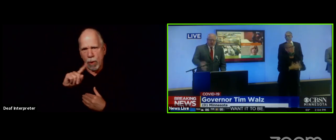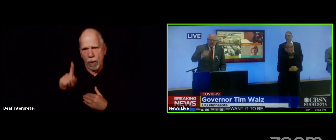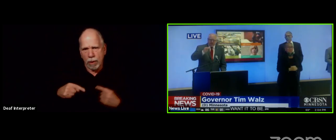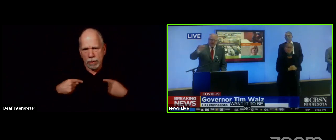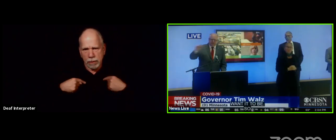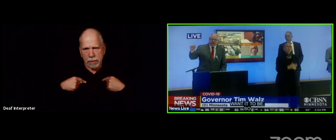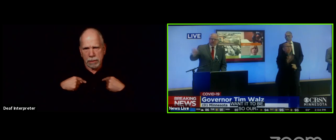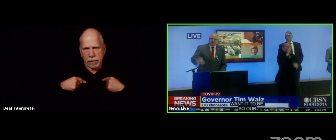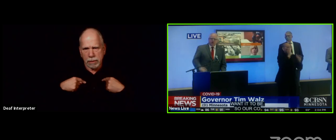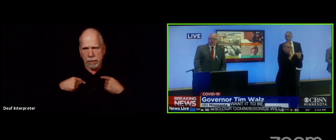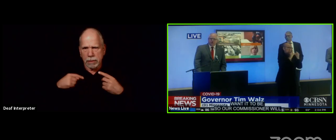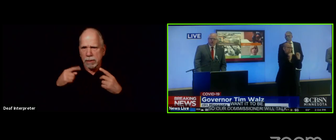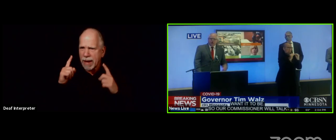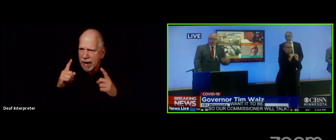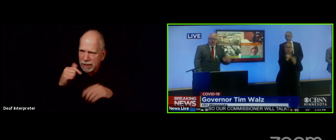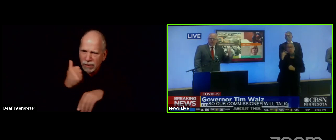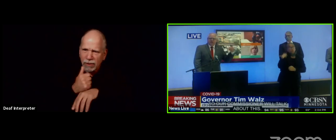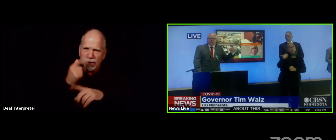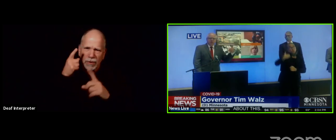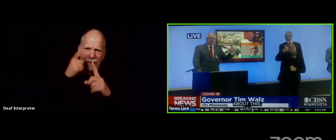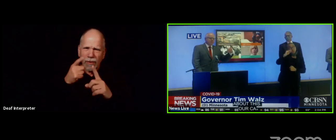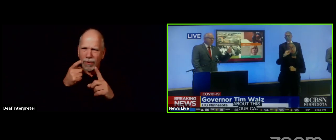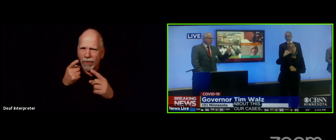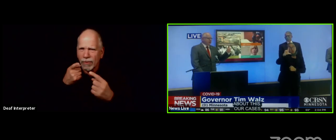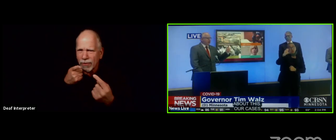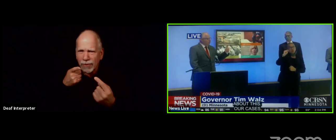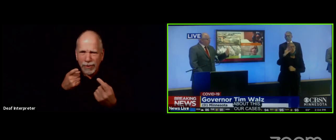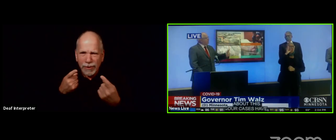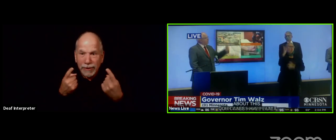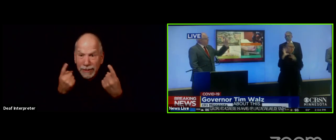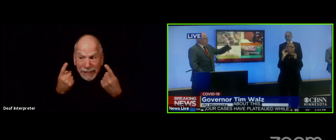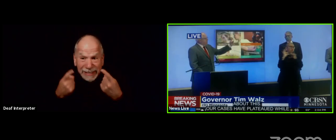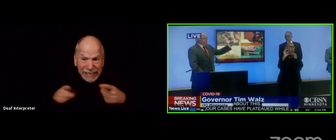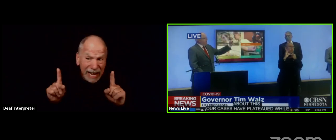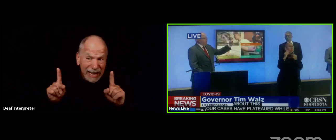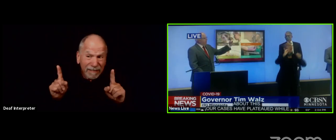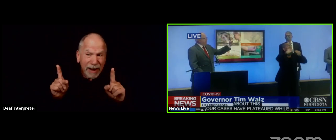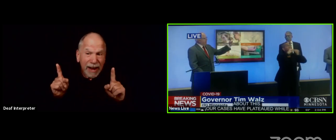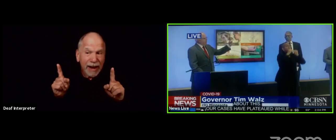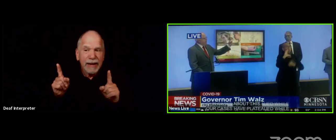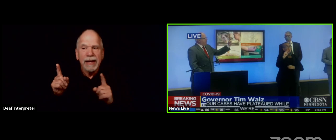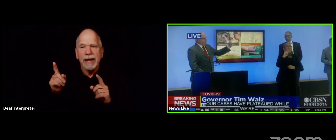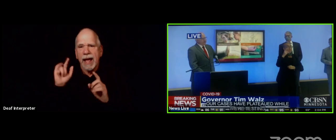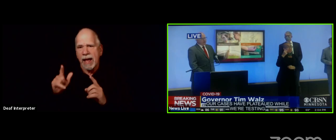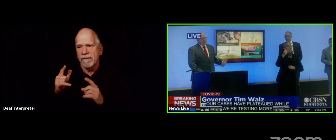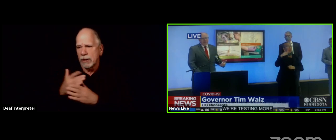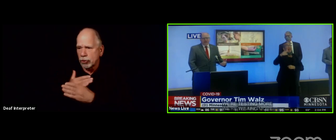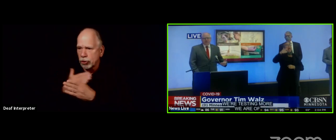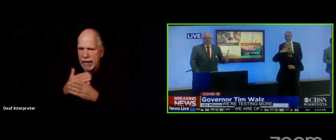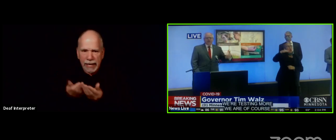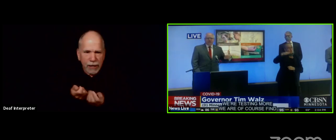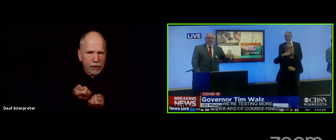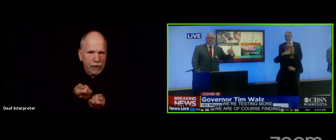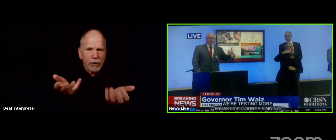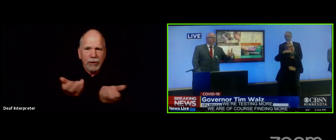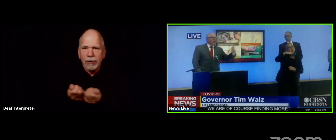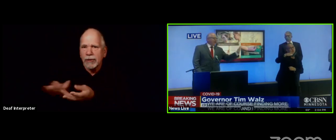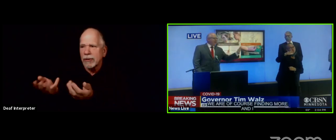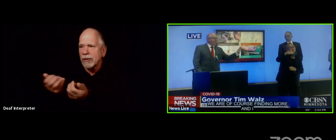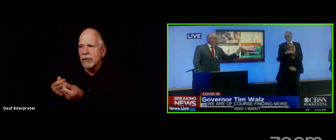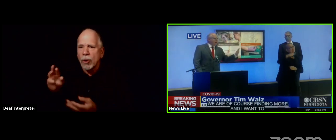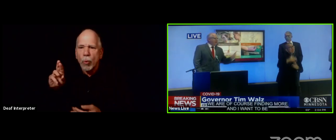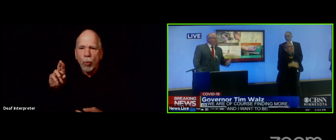Our cases have plateaued. While we're testing more, we are, of course, finding more. And I want to be clear, just because you test more isn't